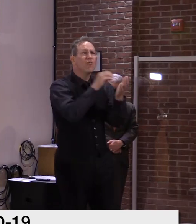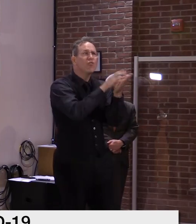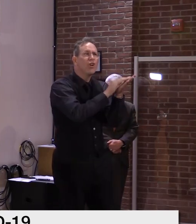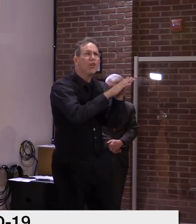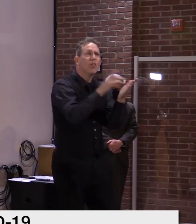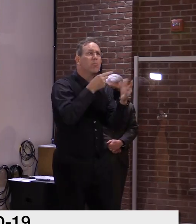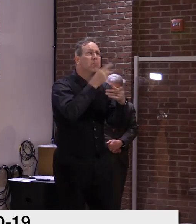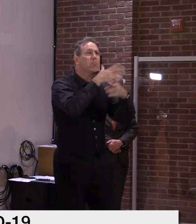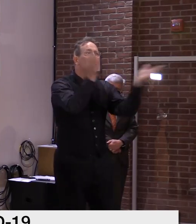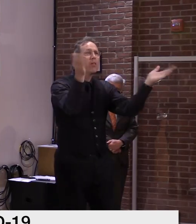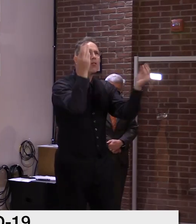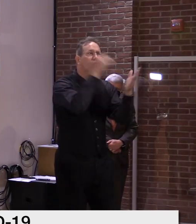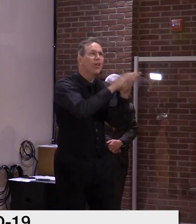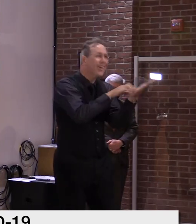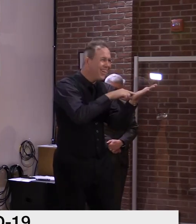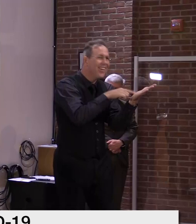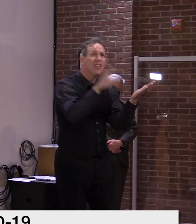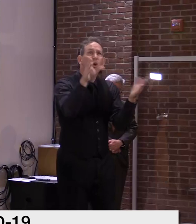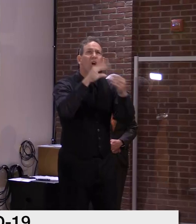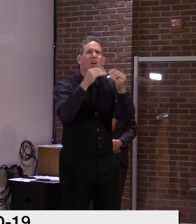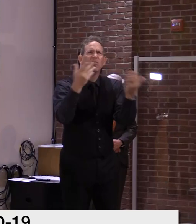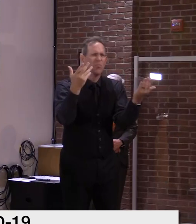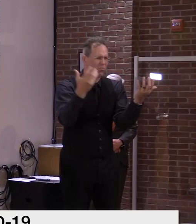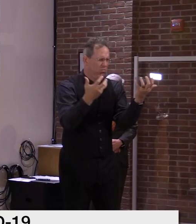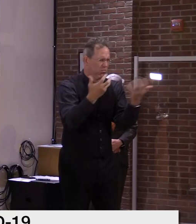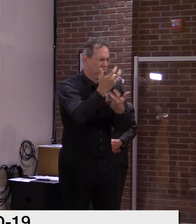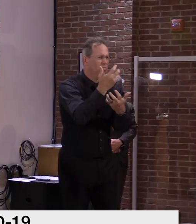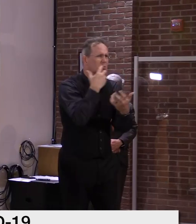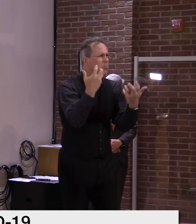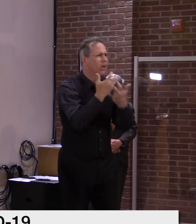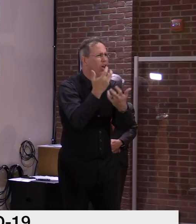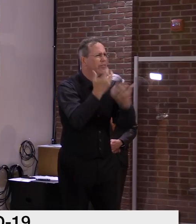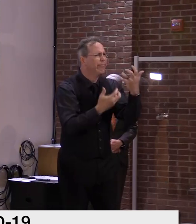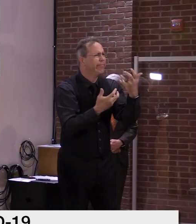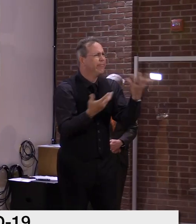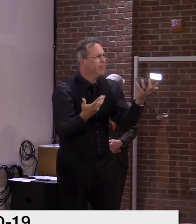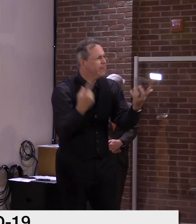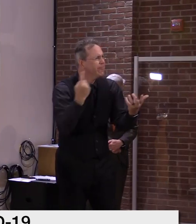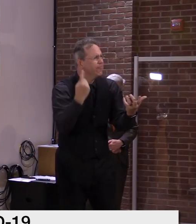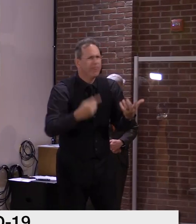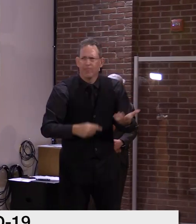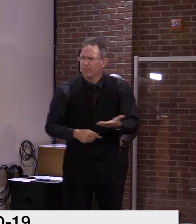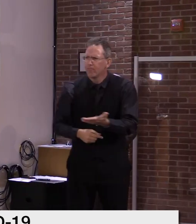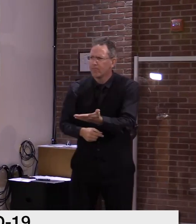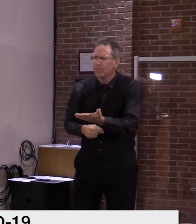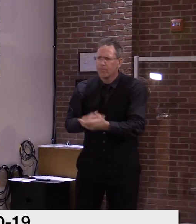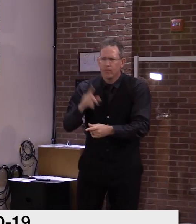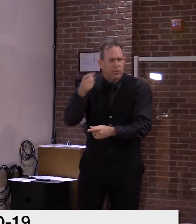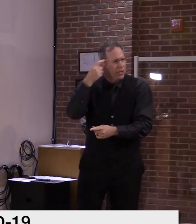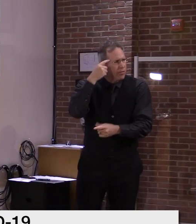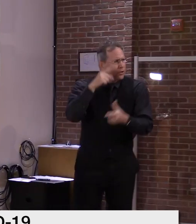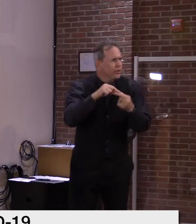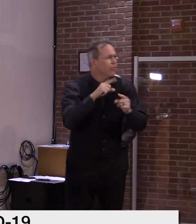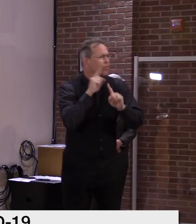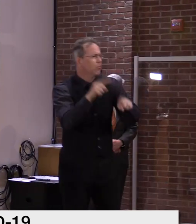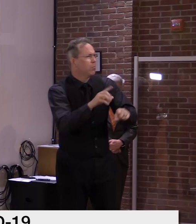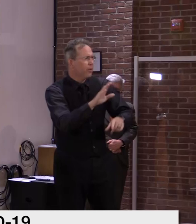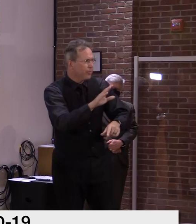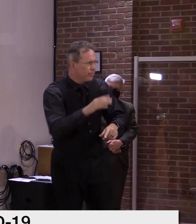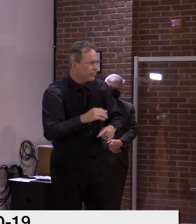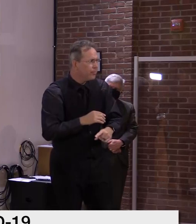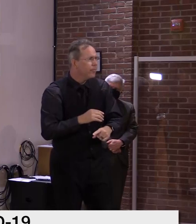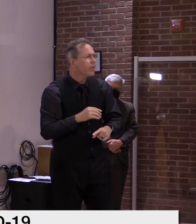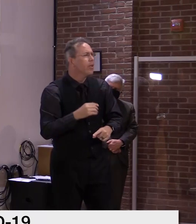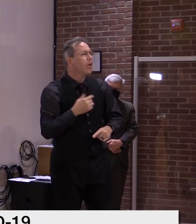have complete faith in the command staff. In terms of that one incident, this is the first I'm hearing of this, but